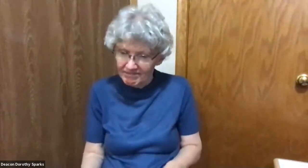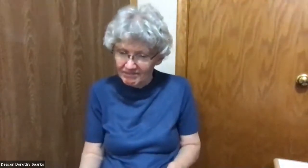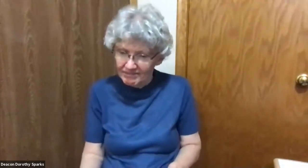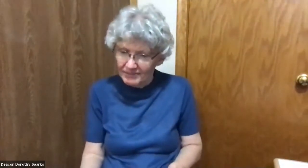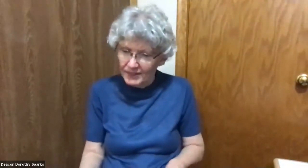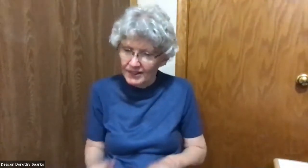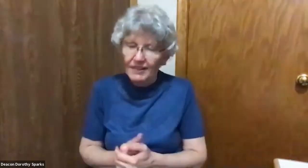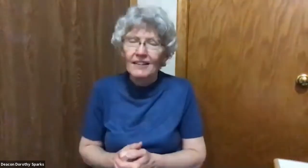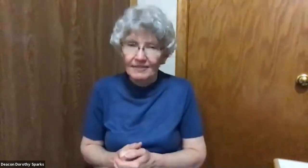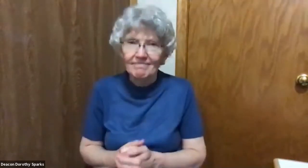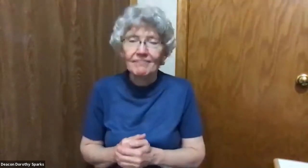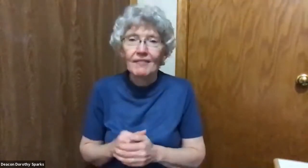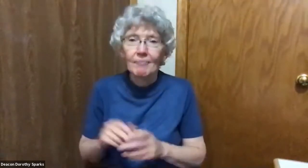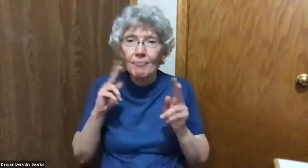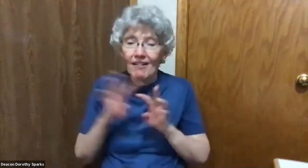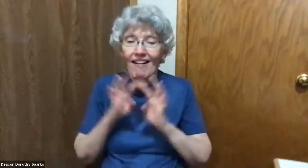pay."